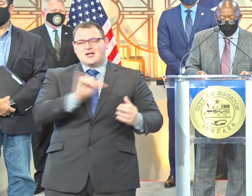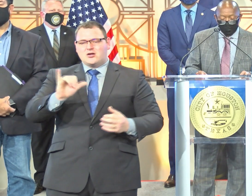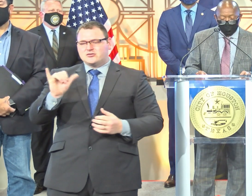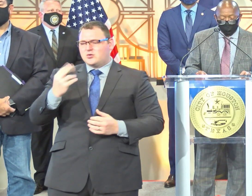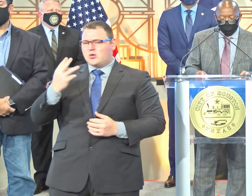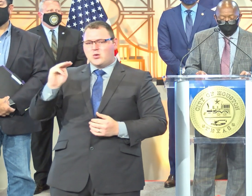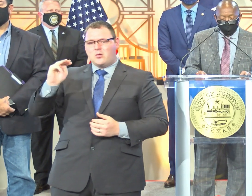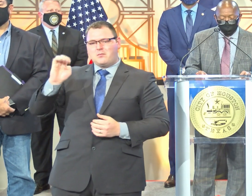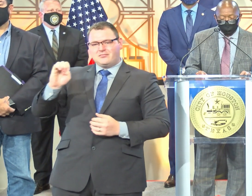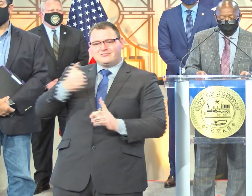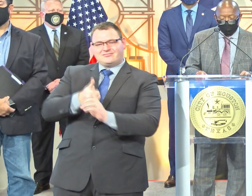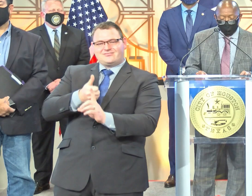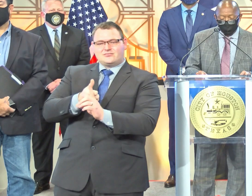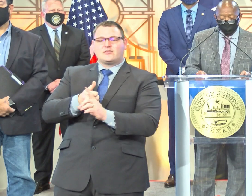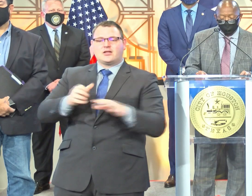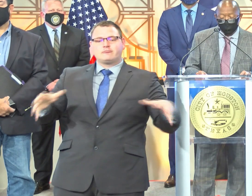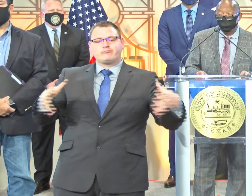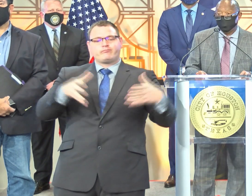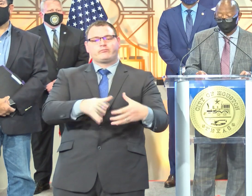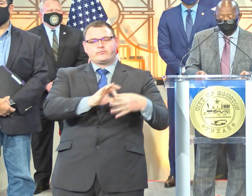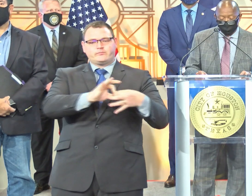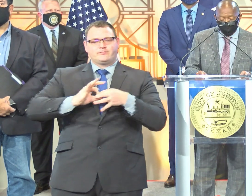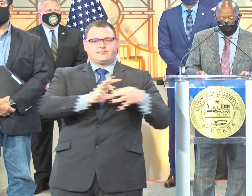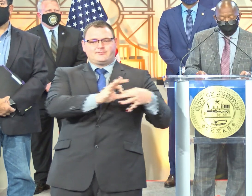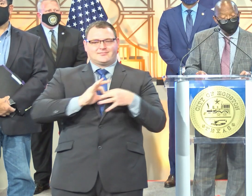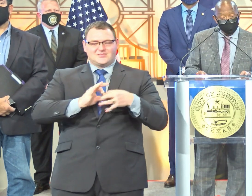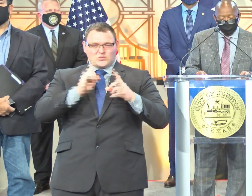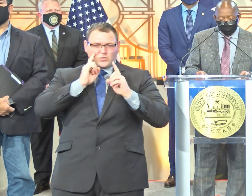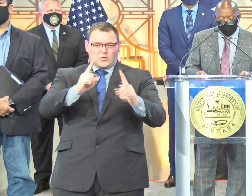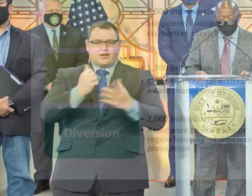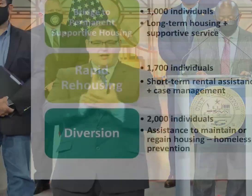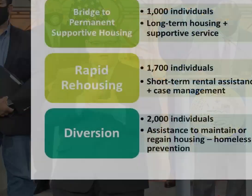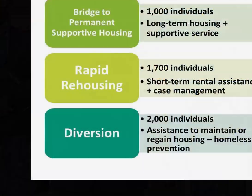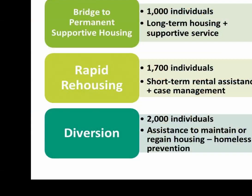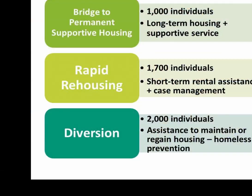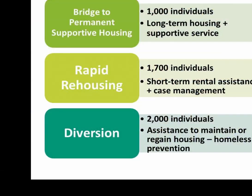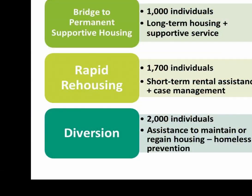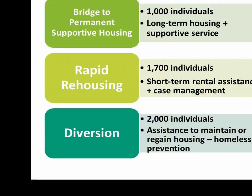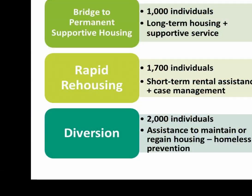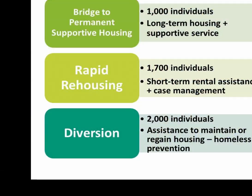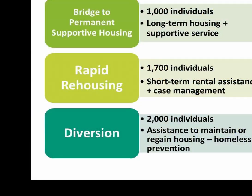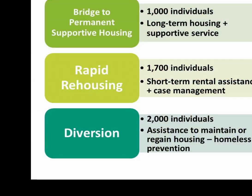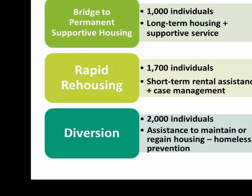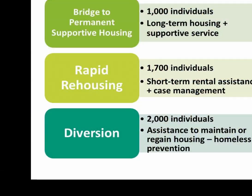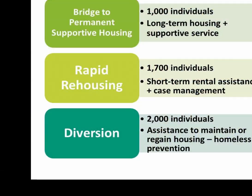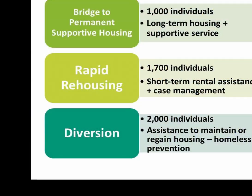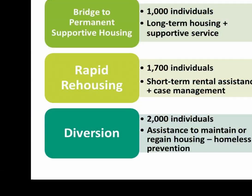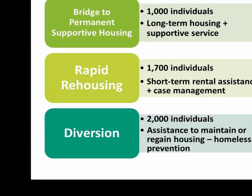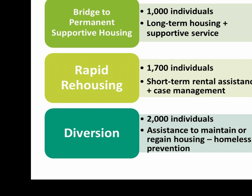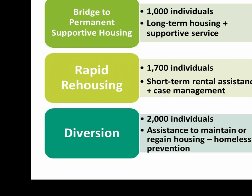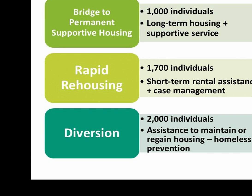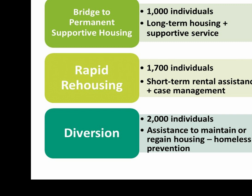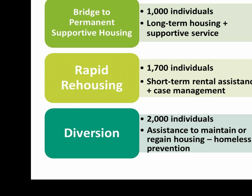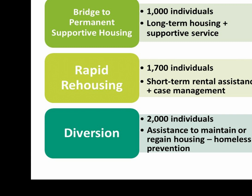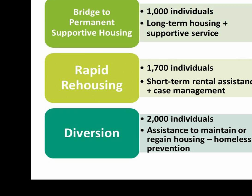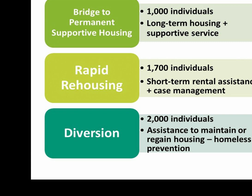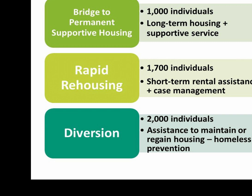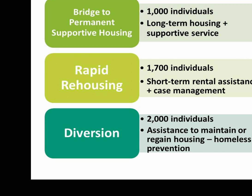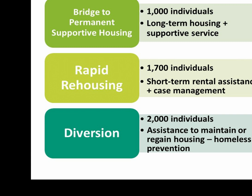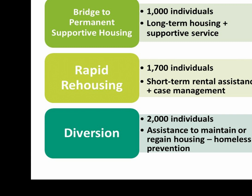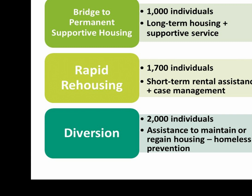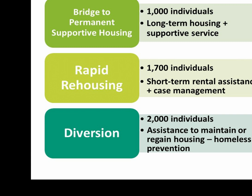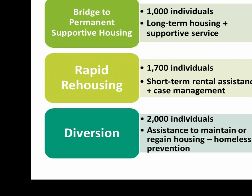prevent potential communal spread, and assist those forced into homelessness by COVID-19. The program will be